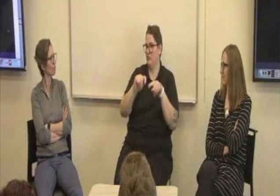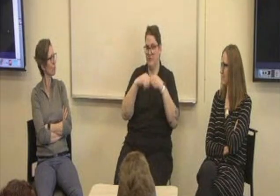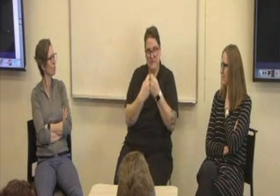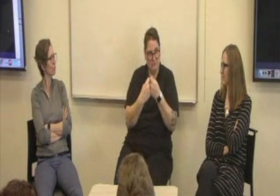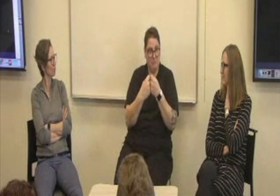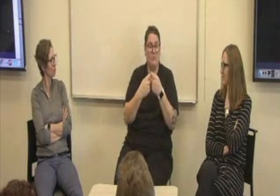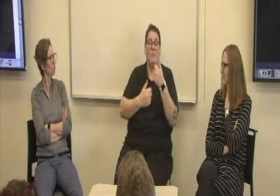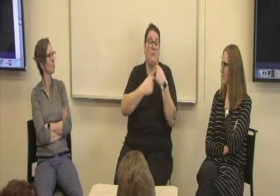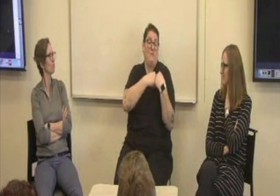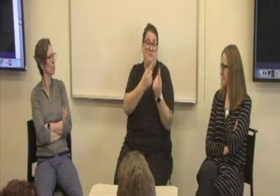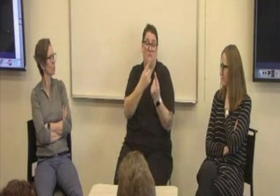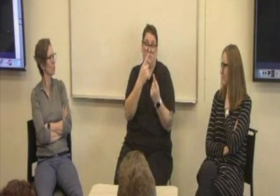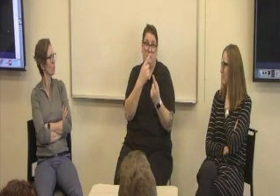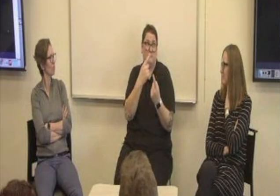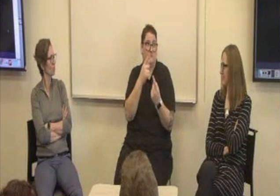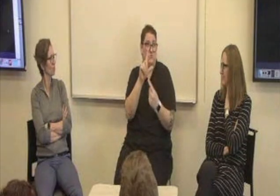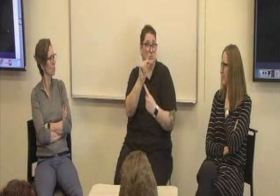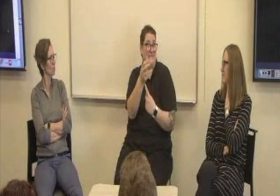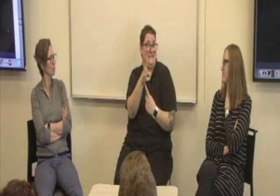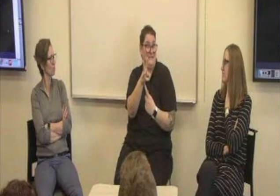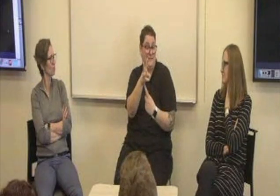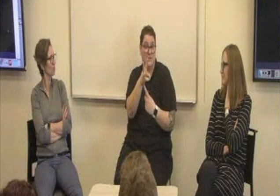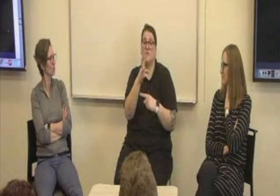I work with the deaf professional team.